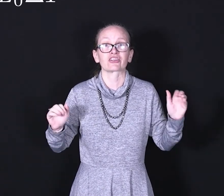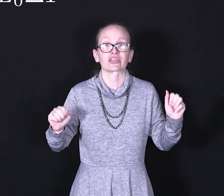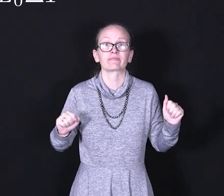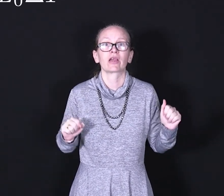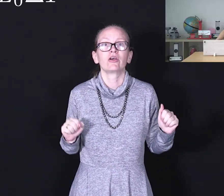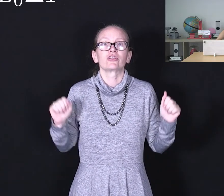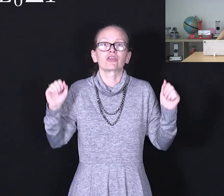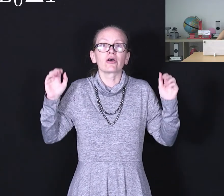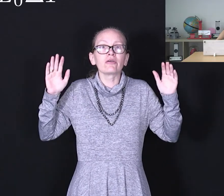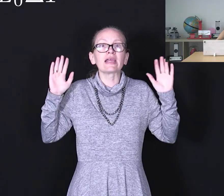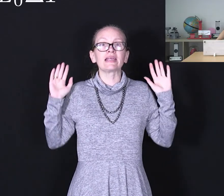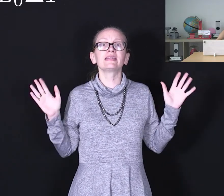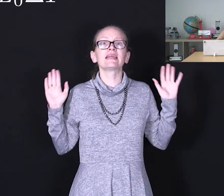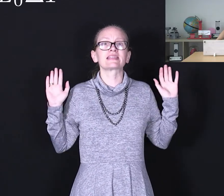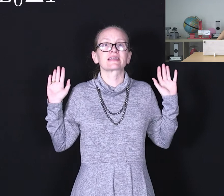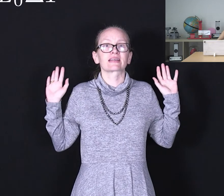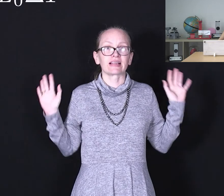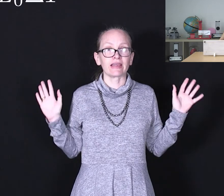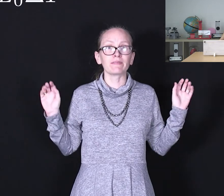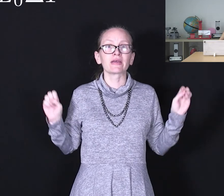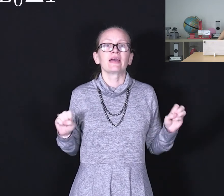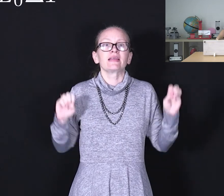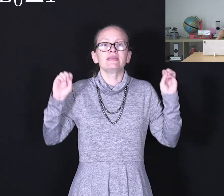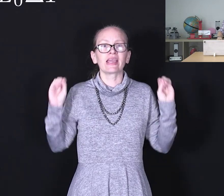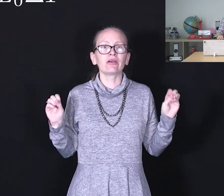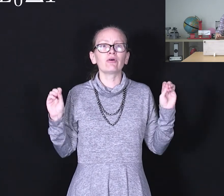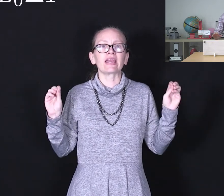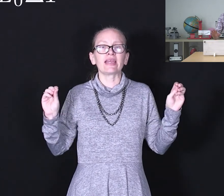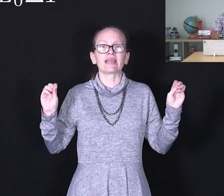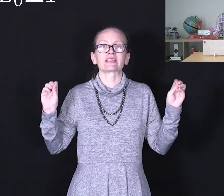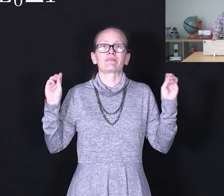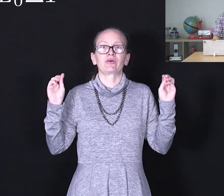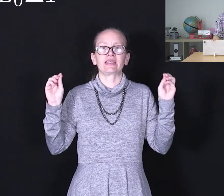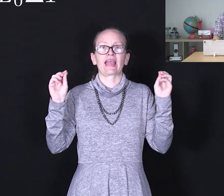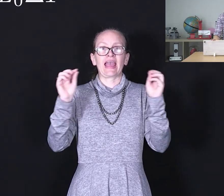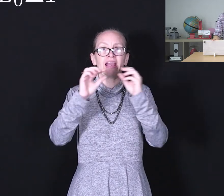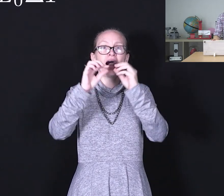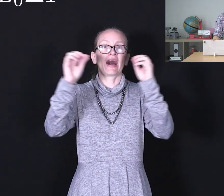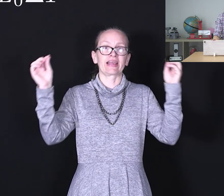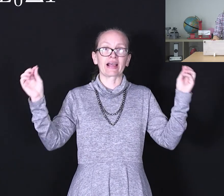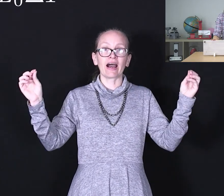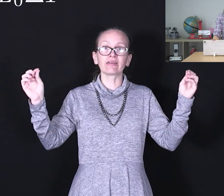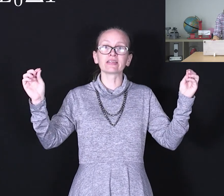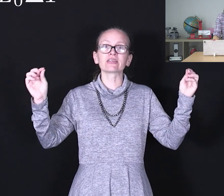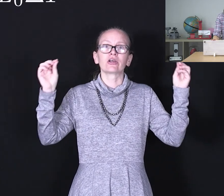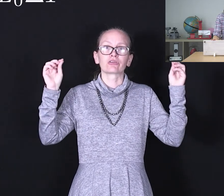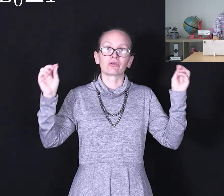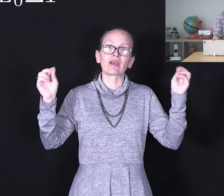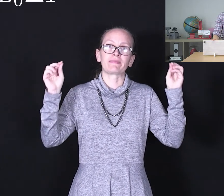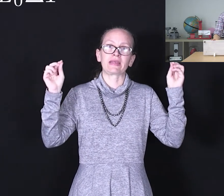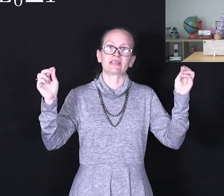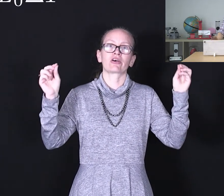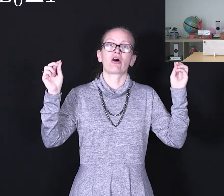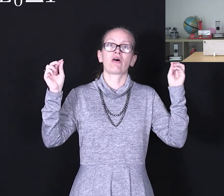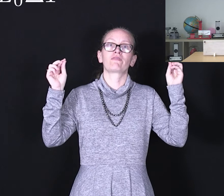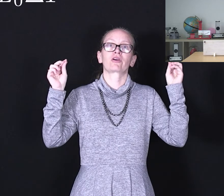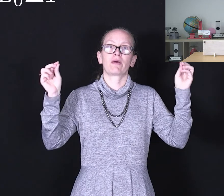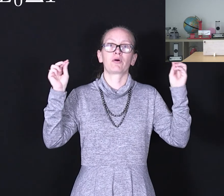action. So in this clip, Neil is putting a high current through a piece of copper